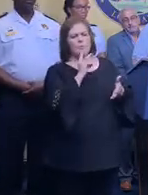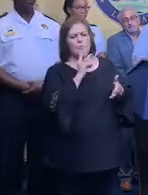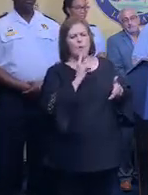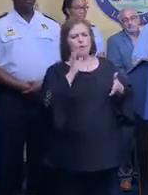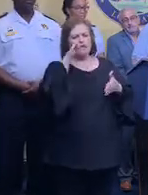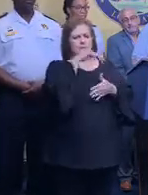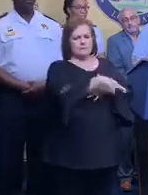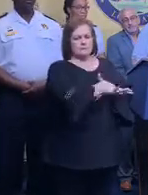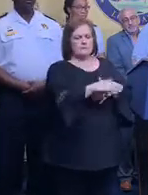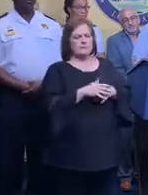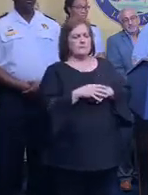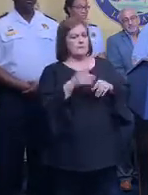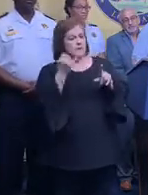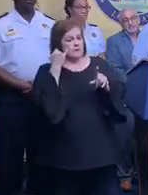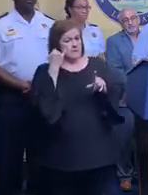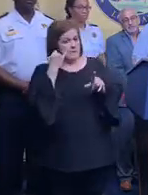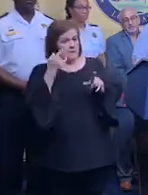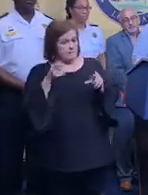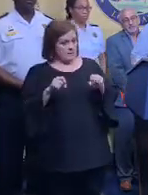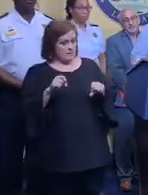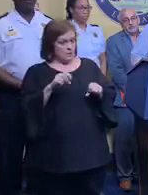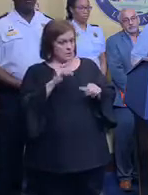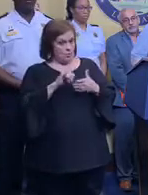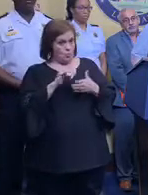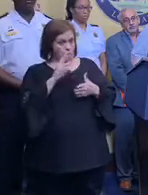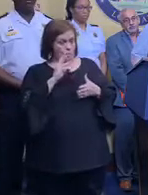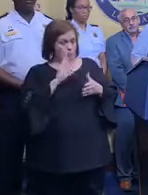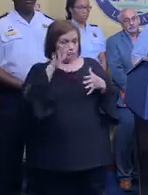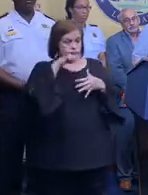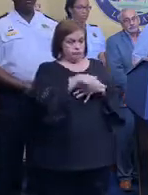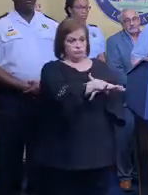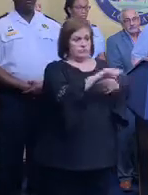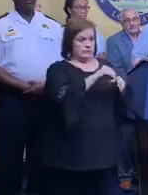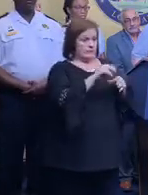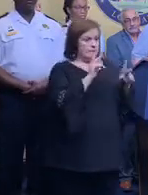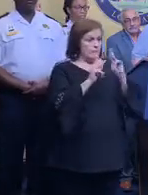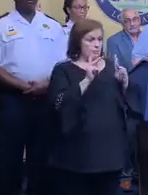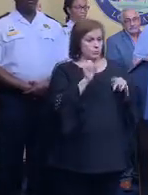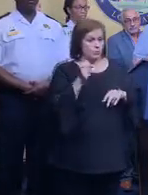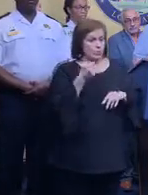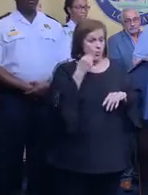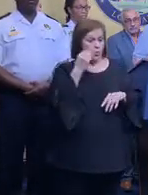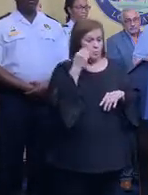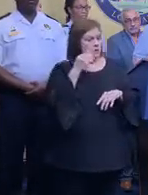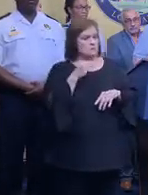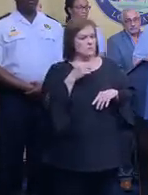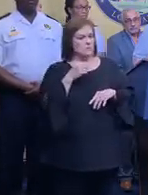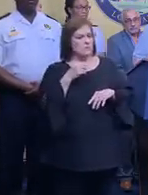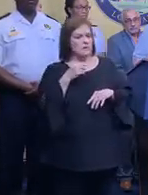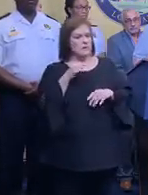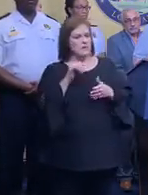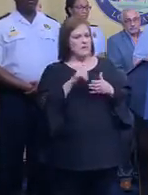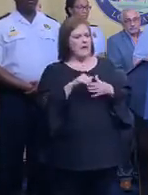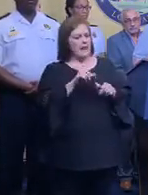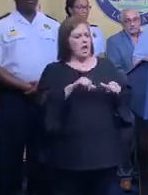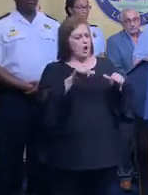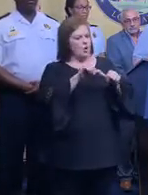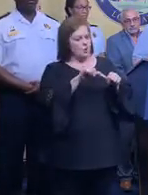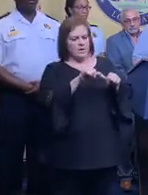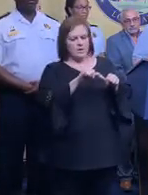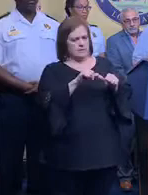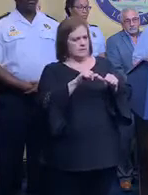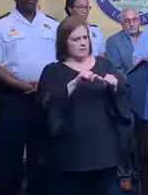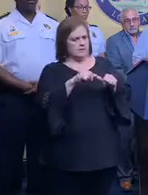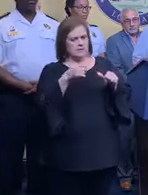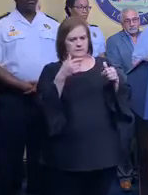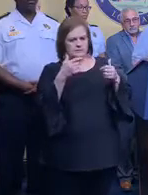it would seep into the neighborhood, or? It could, but I mean, that's a area that area has been planned to be flood for a long time. They